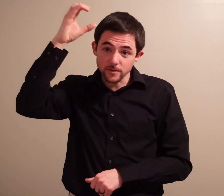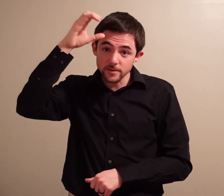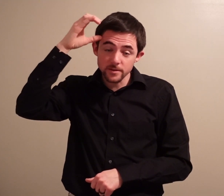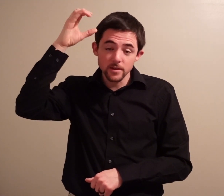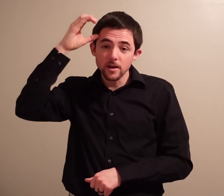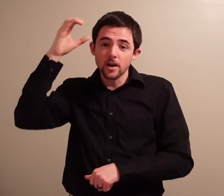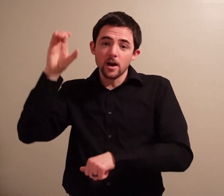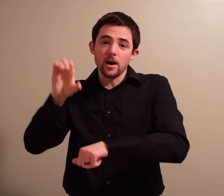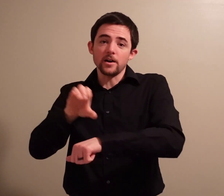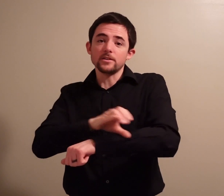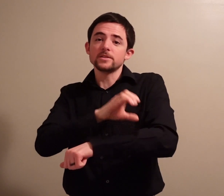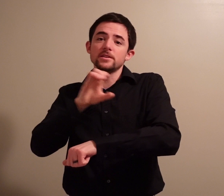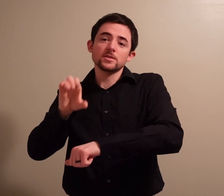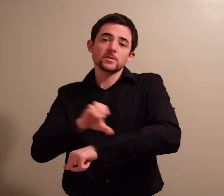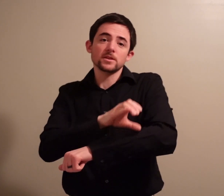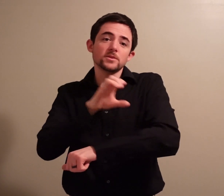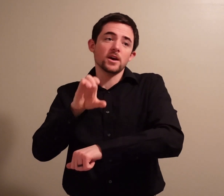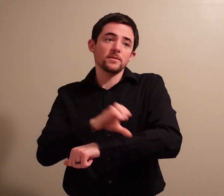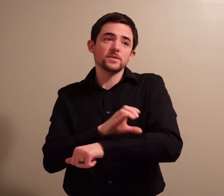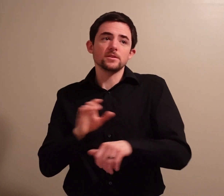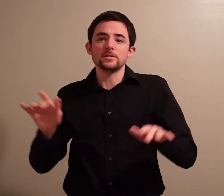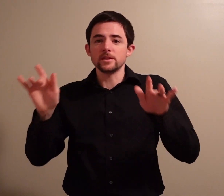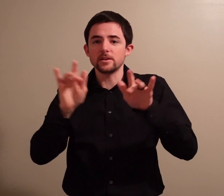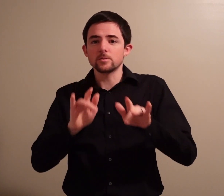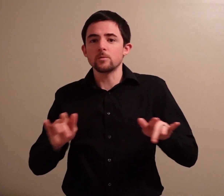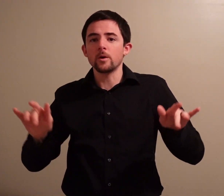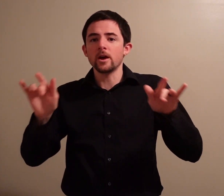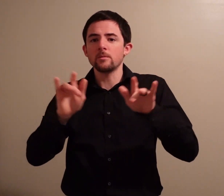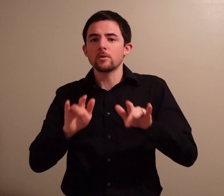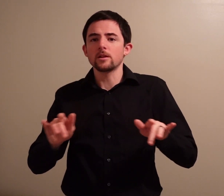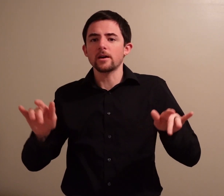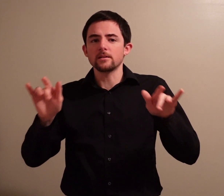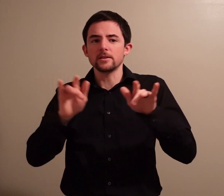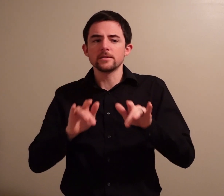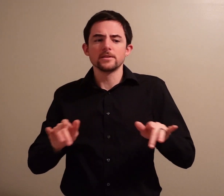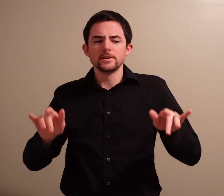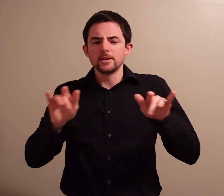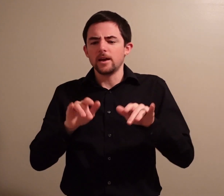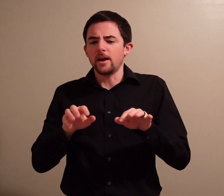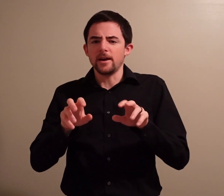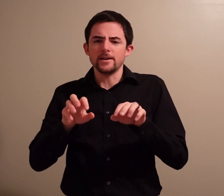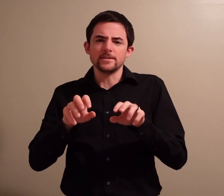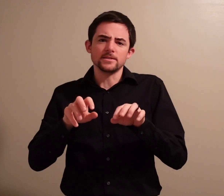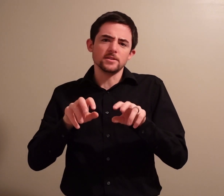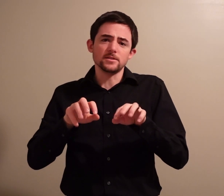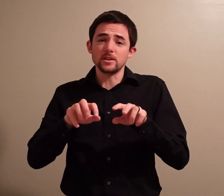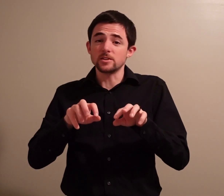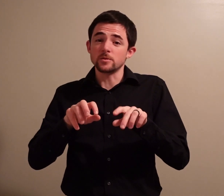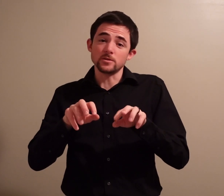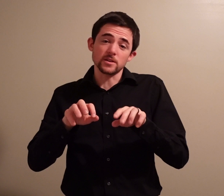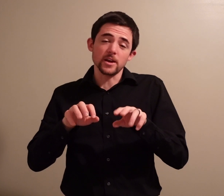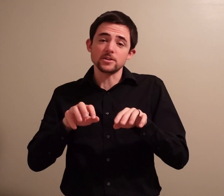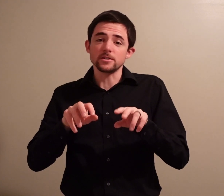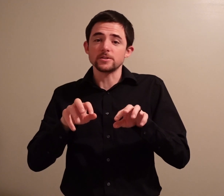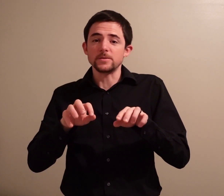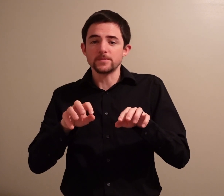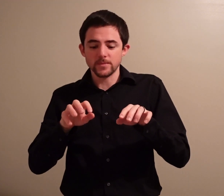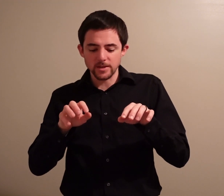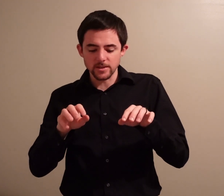used. You'll see this one sometimes. You'll see this one way more likely. And you'll see this one used occasionally too. So